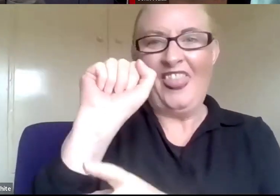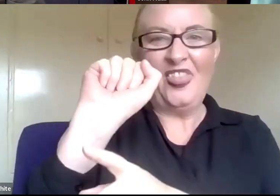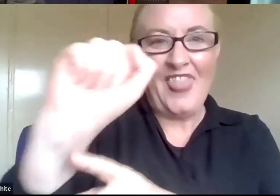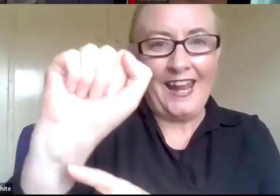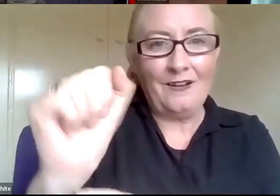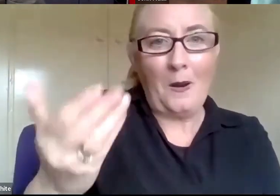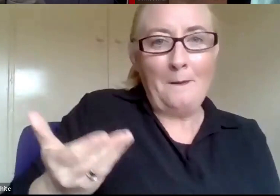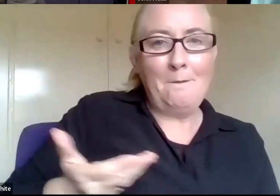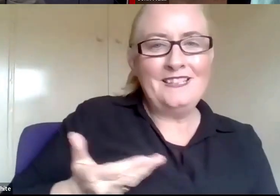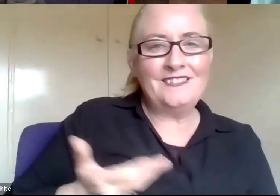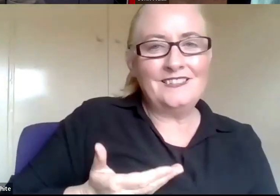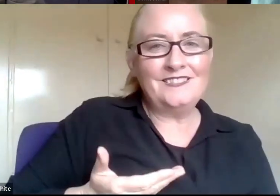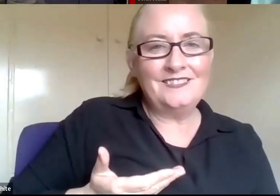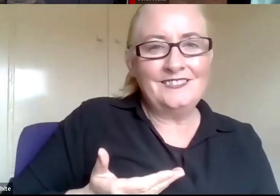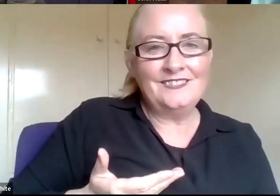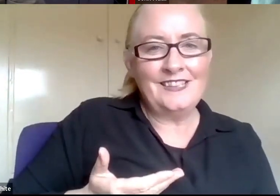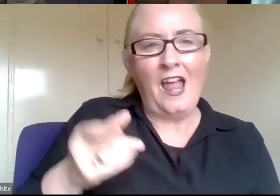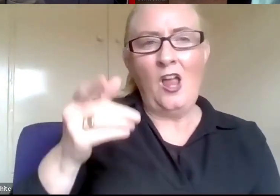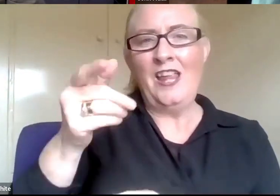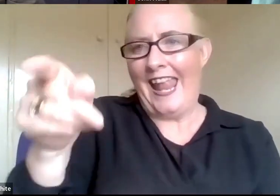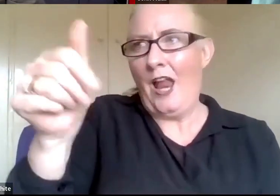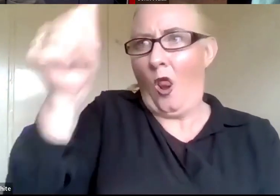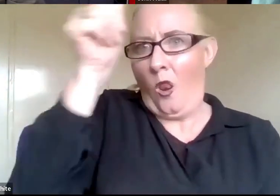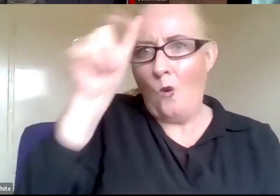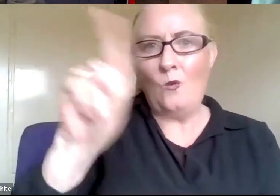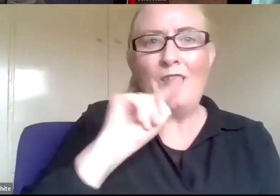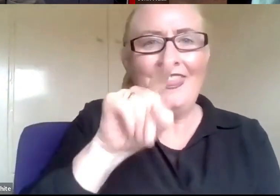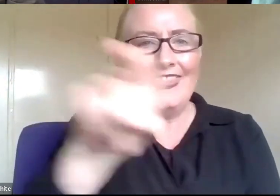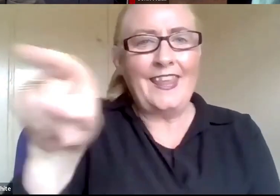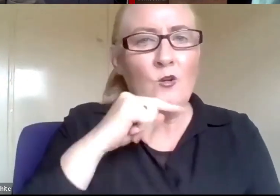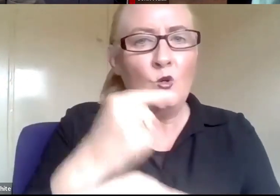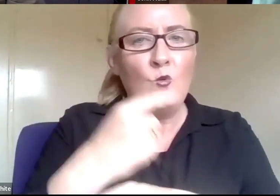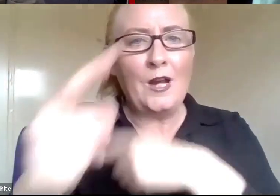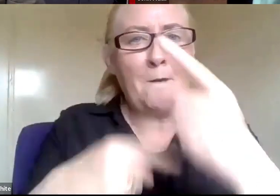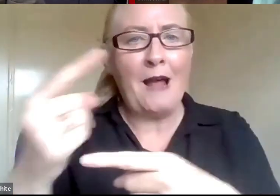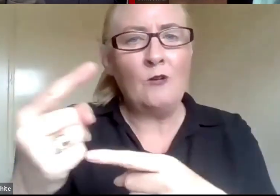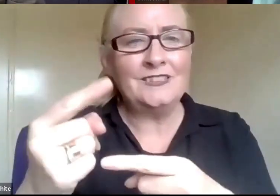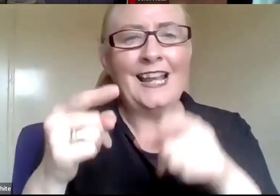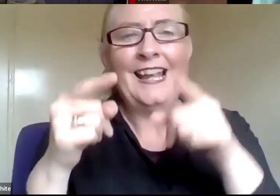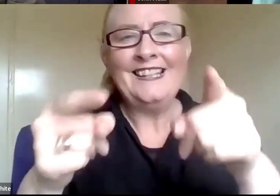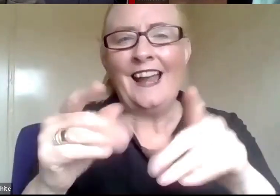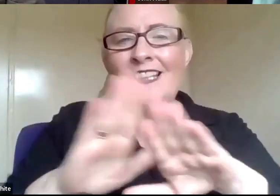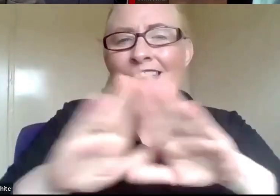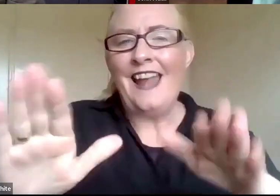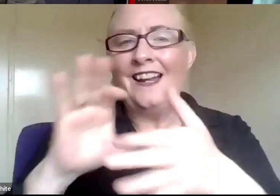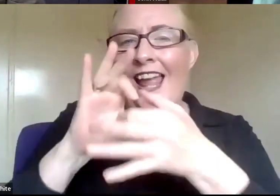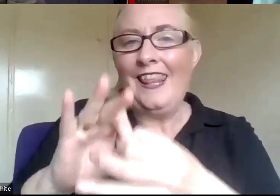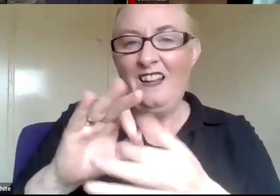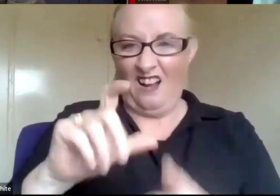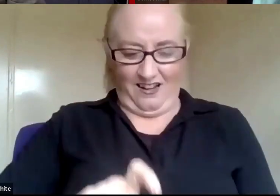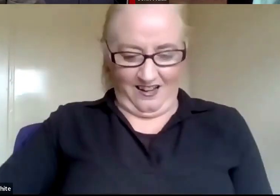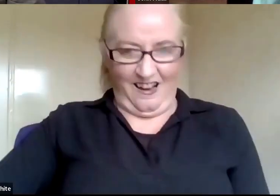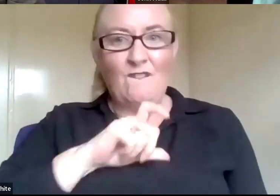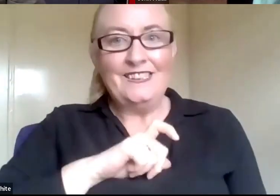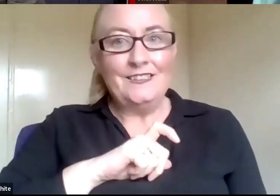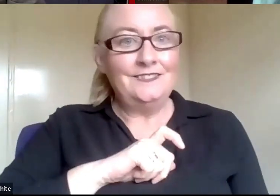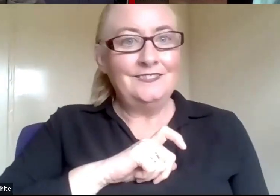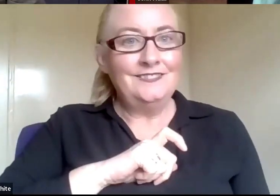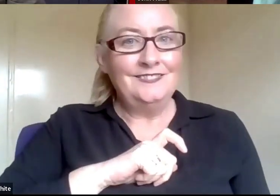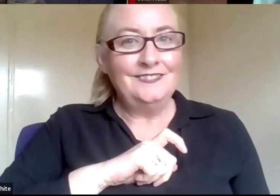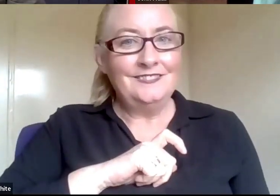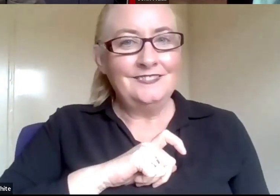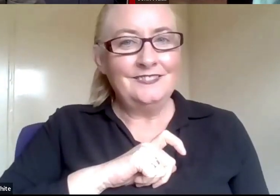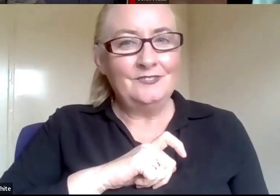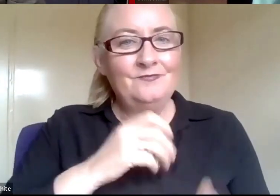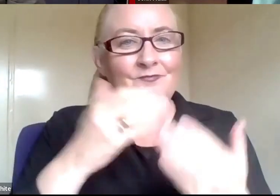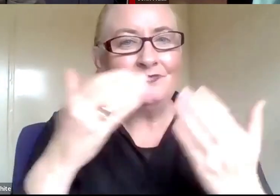approach is there are people who are very knowledgeable and experienced and have all the